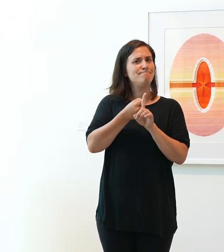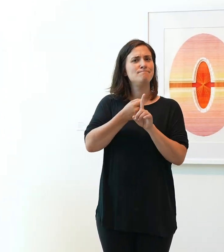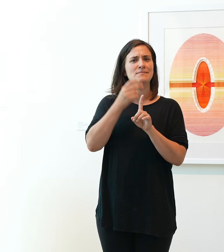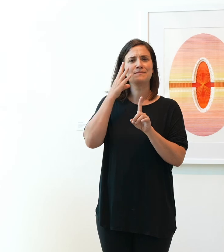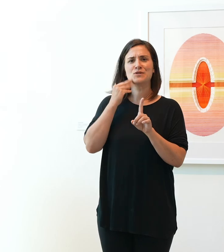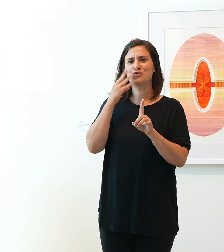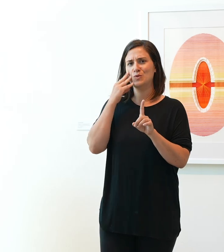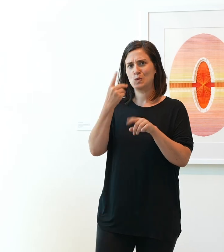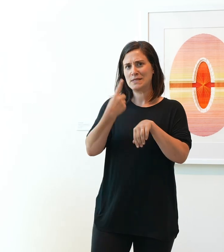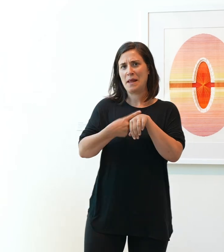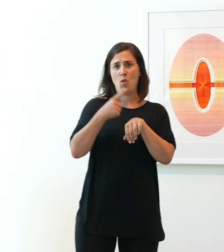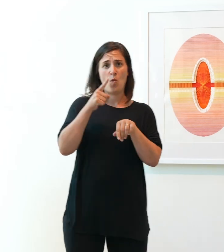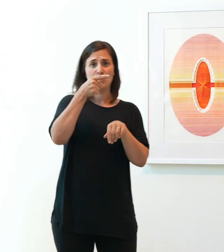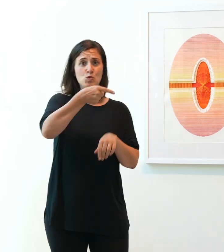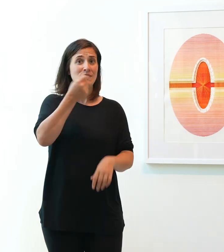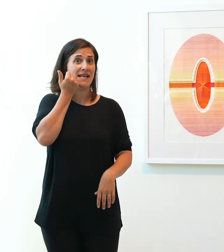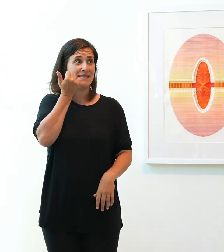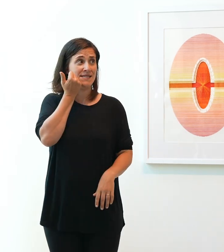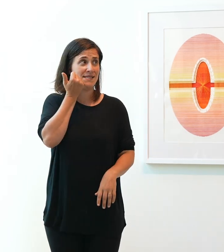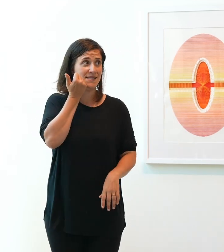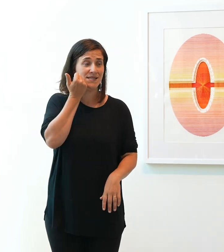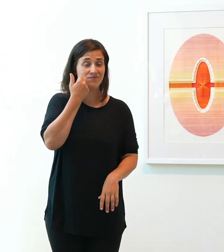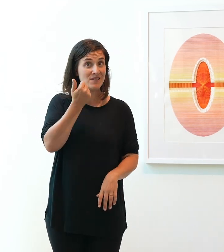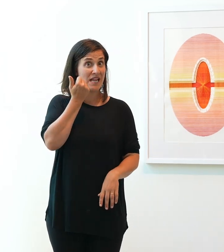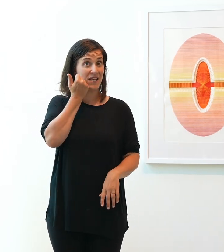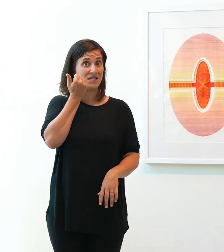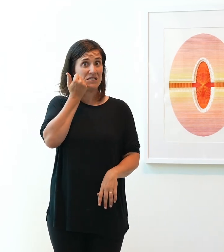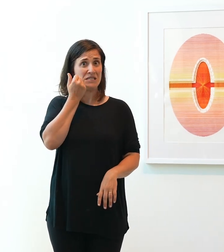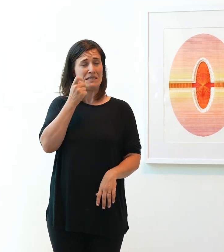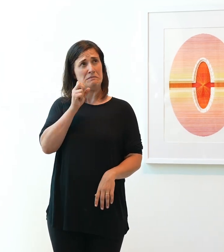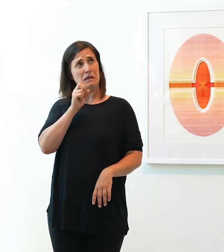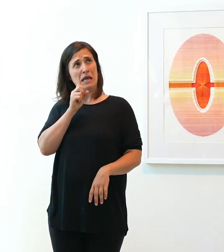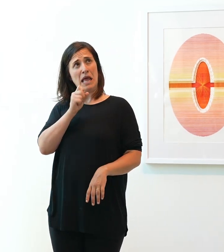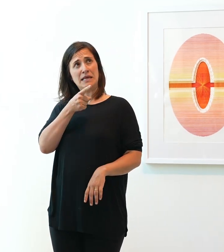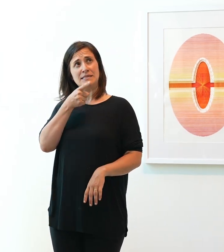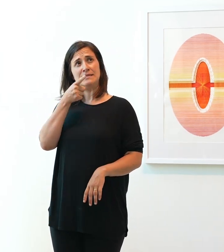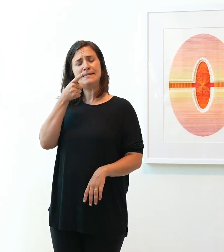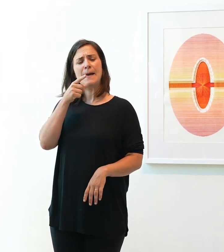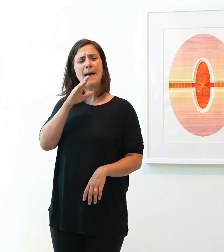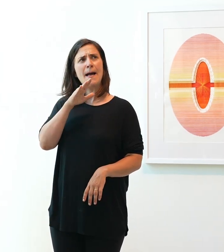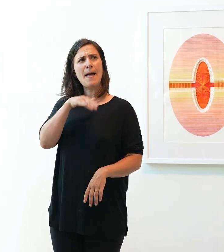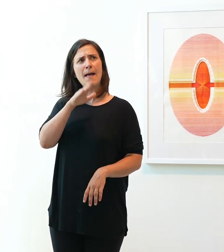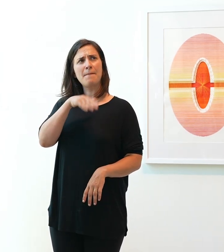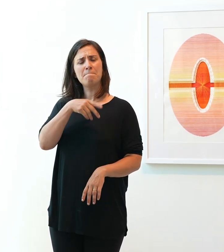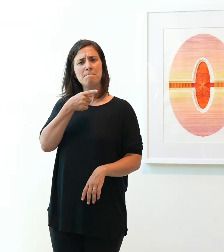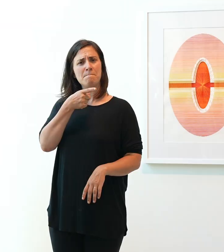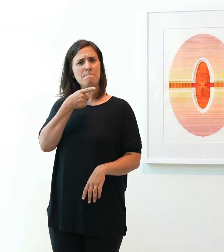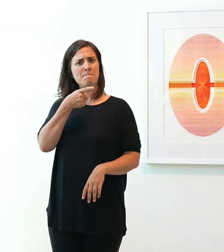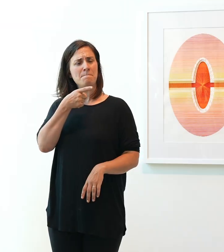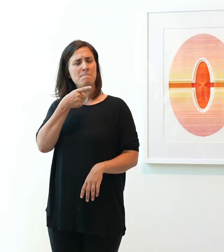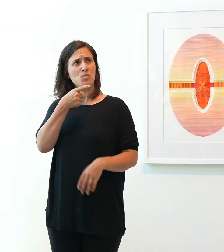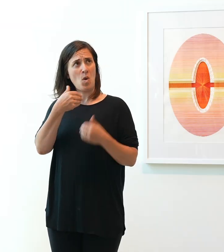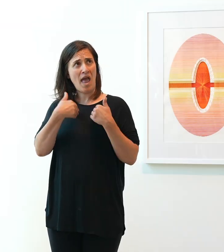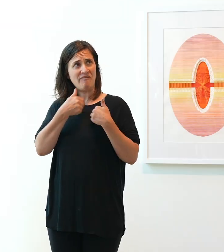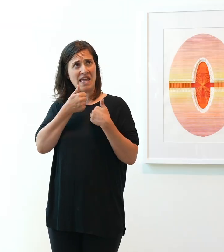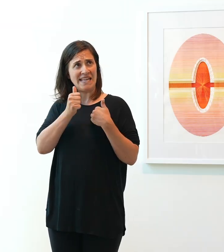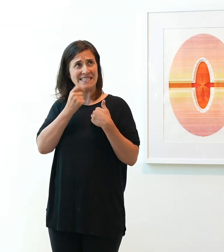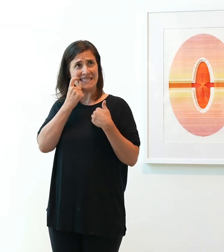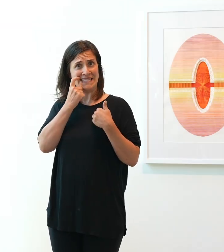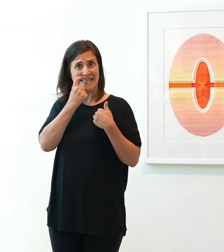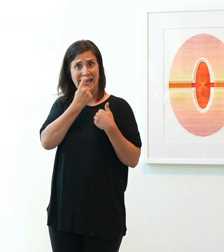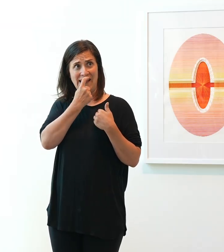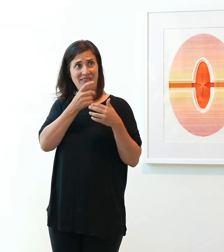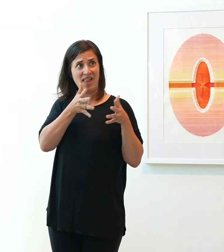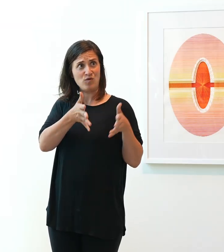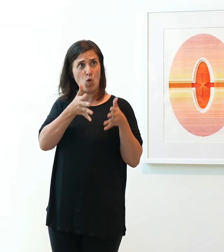I said, do you happen to have any teeth around? And he, well, wait a minute, we do. And